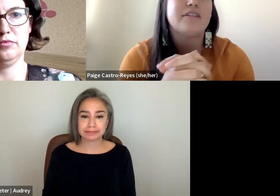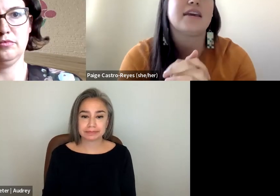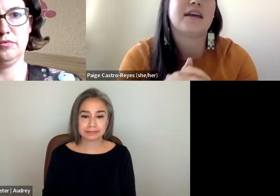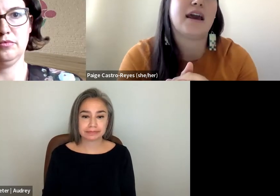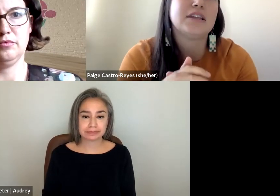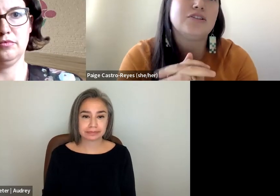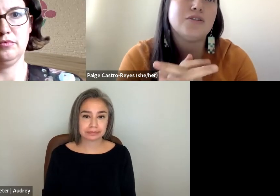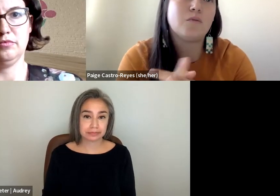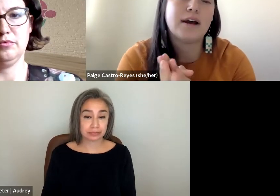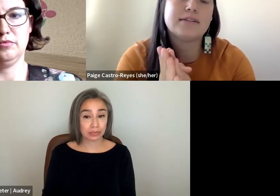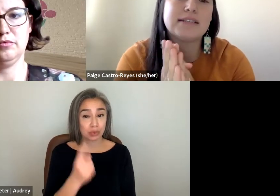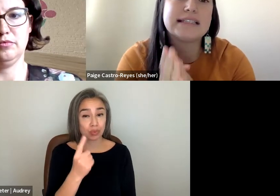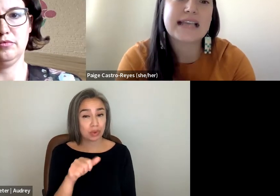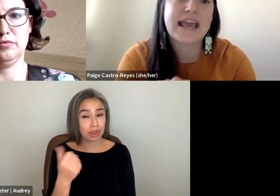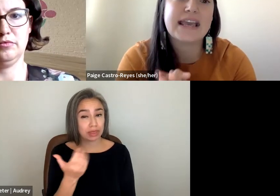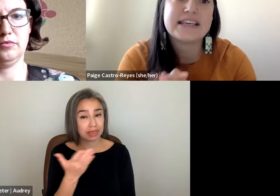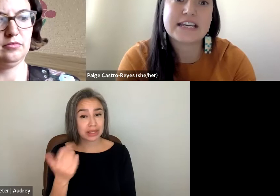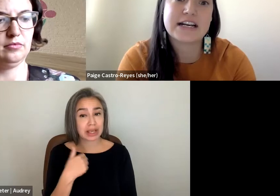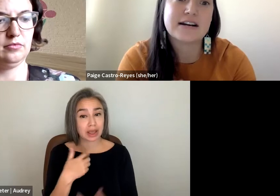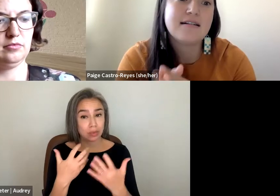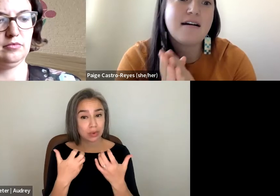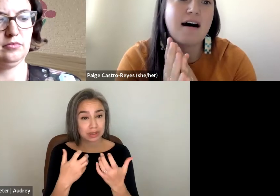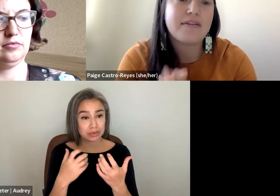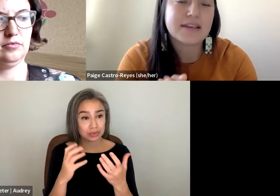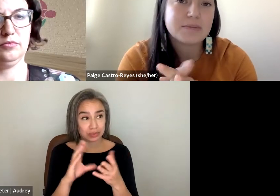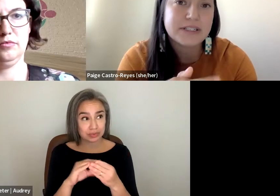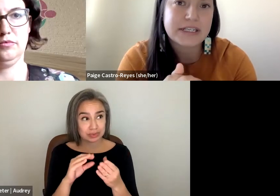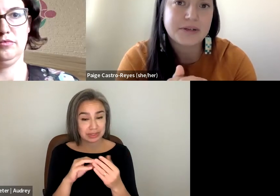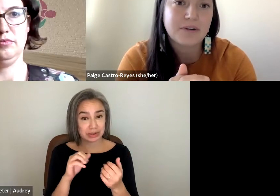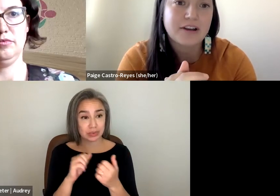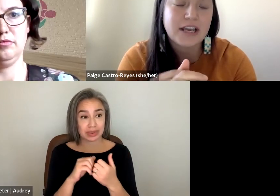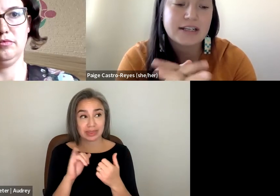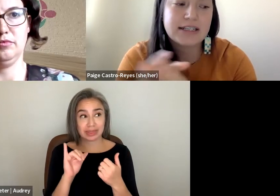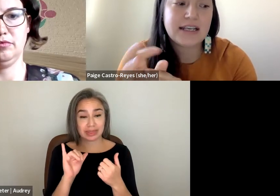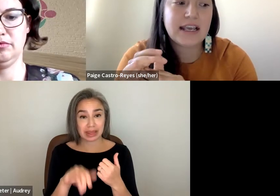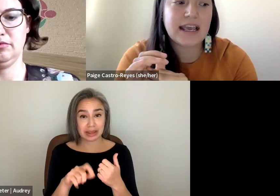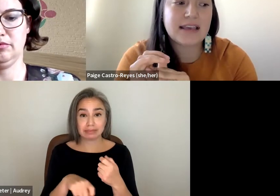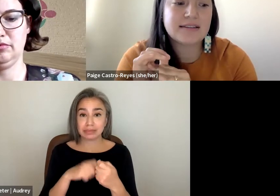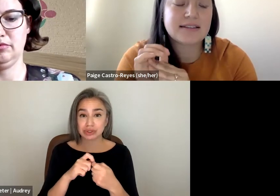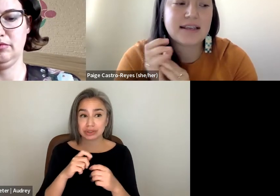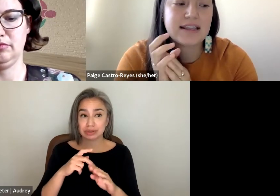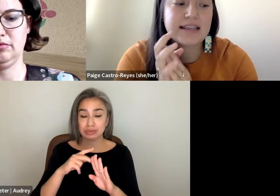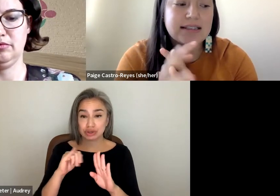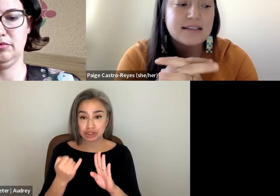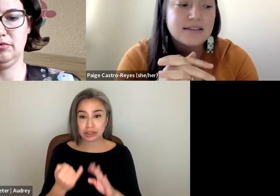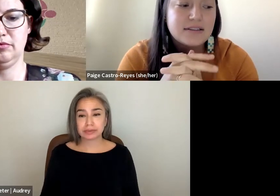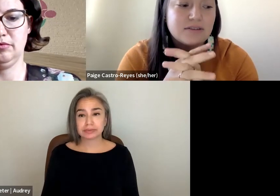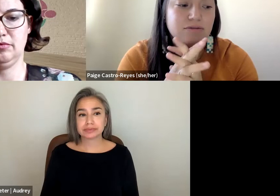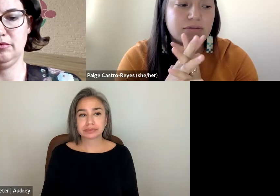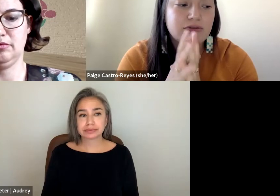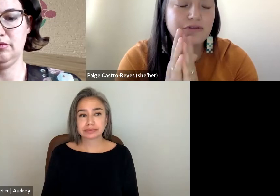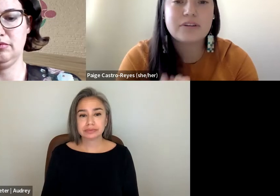One other thing that I do want to say here on this particular project is this